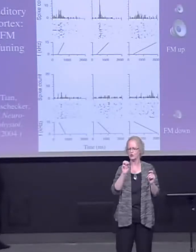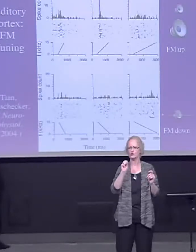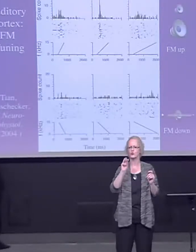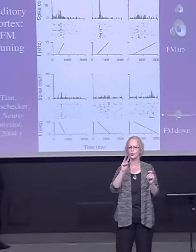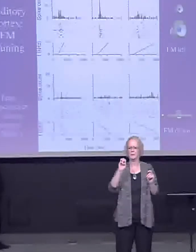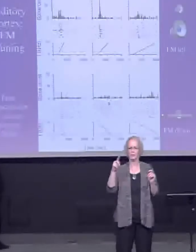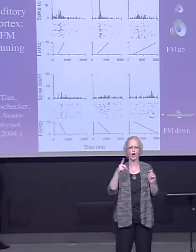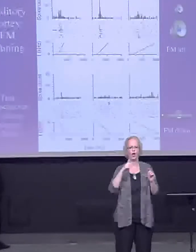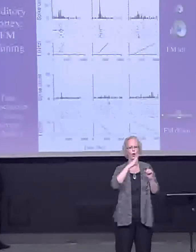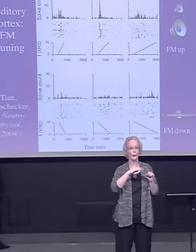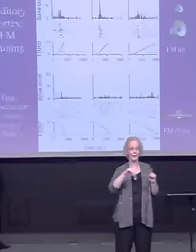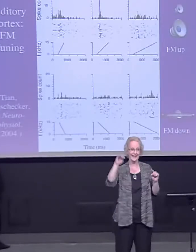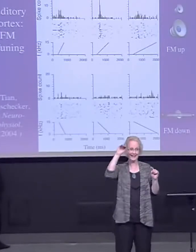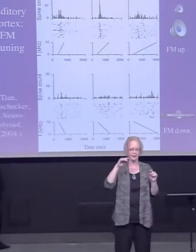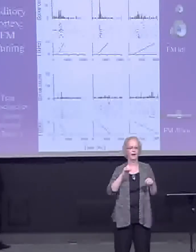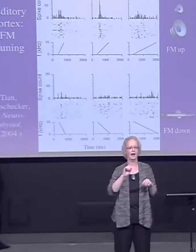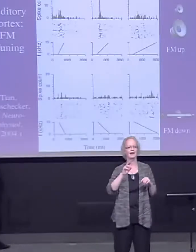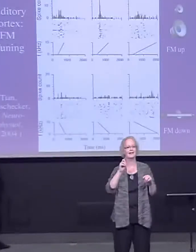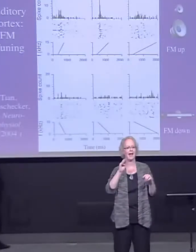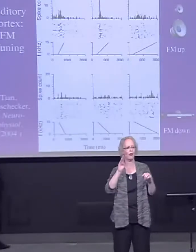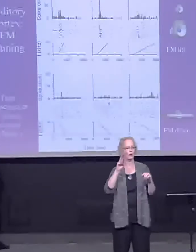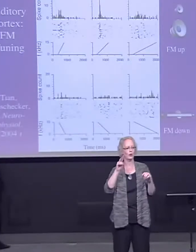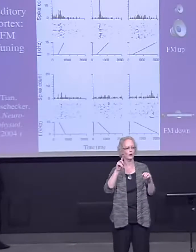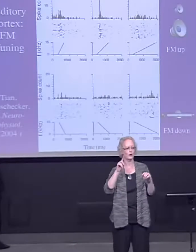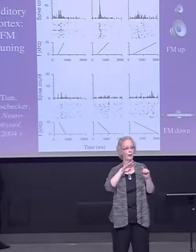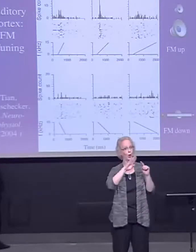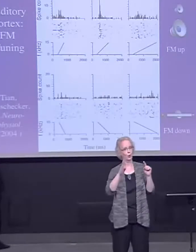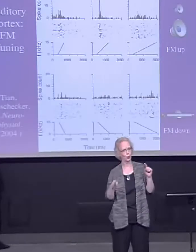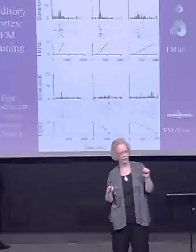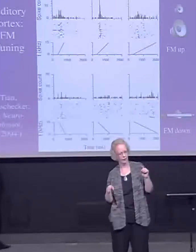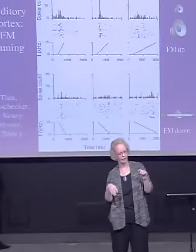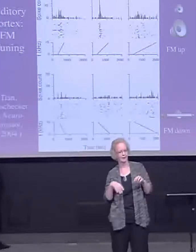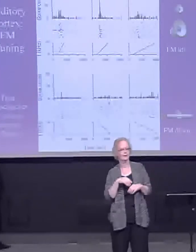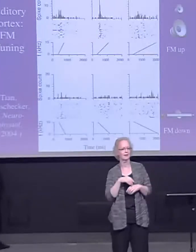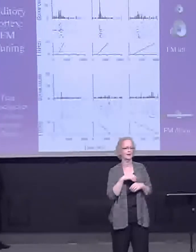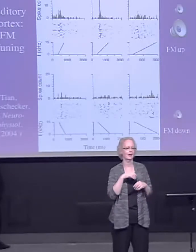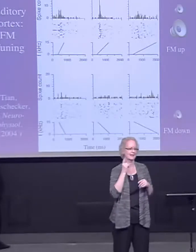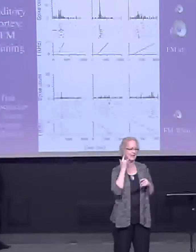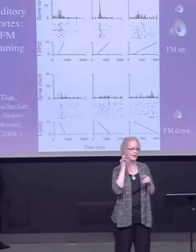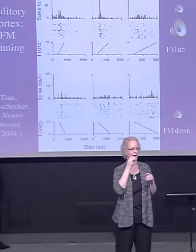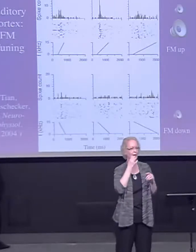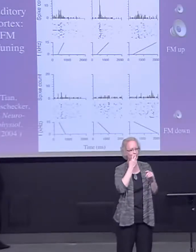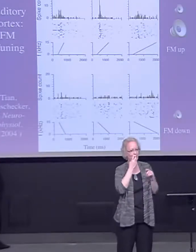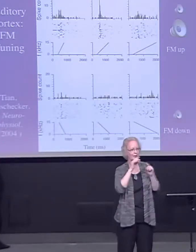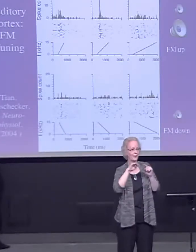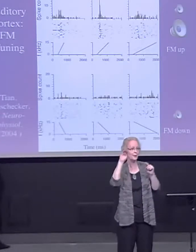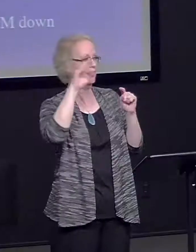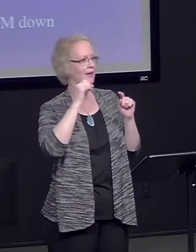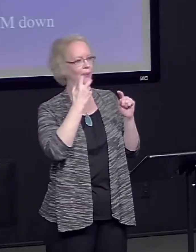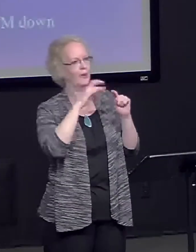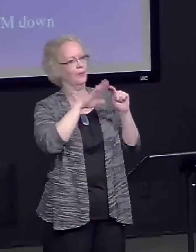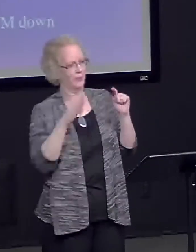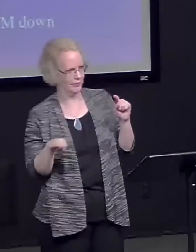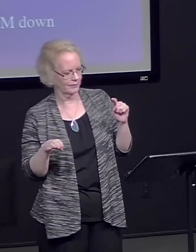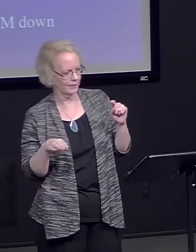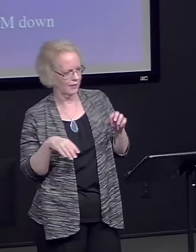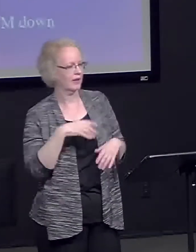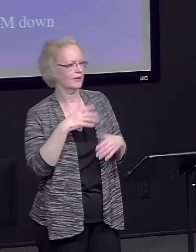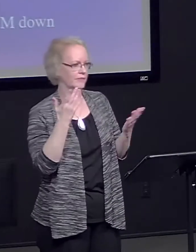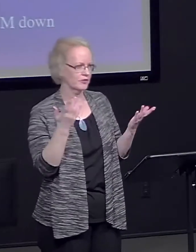and this is a downward sweep here. And you see the response of the